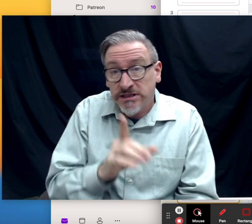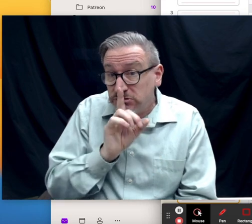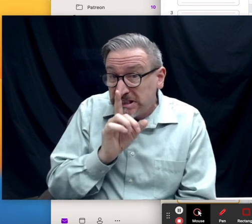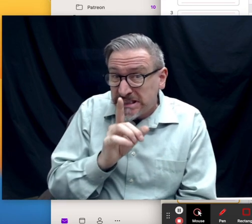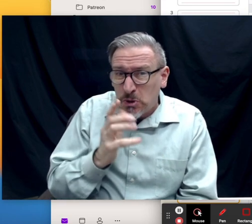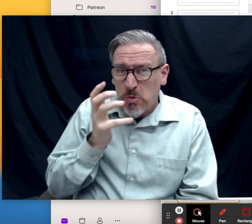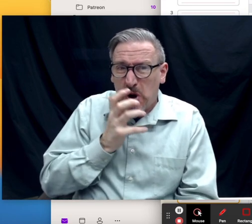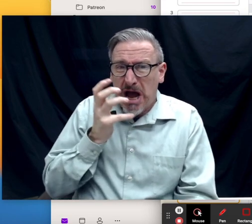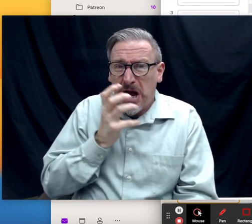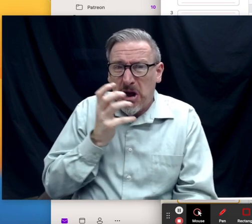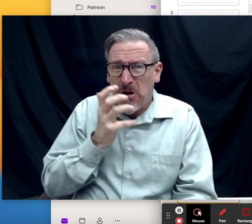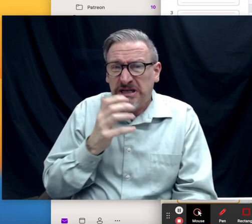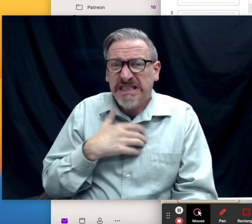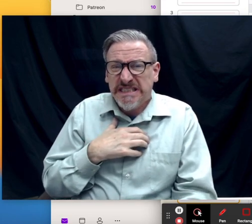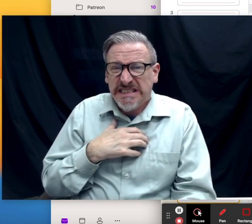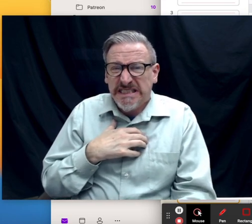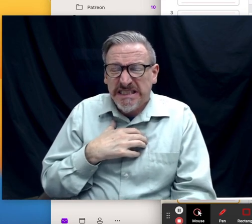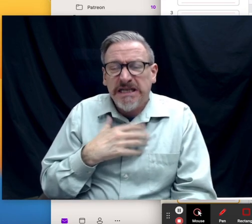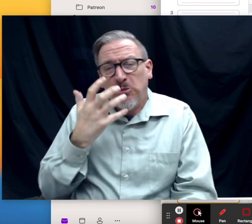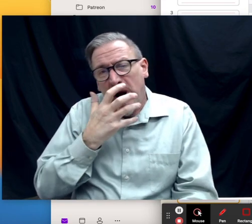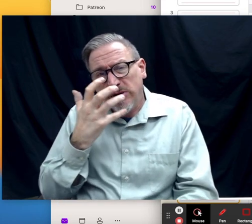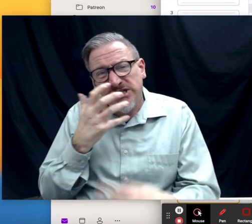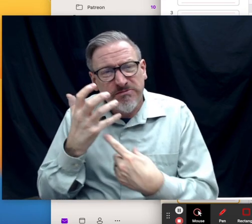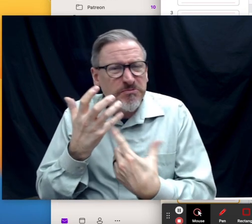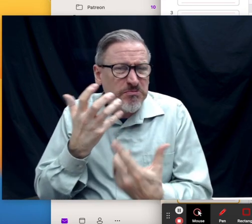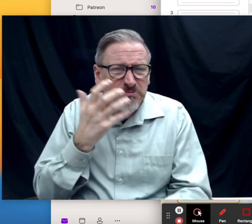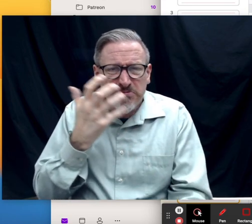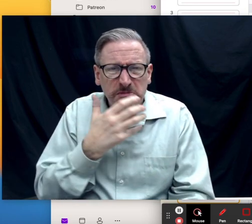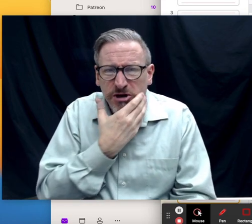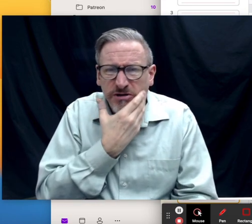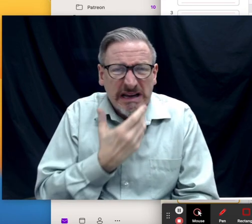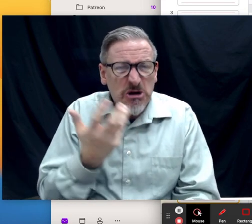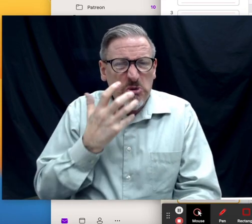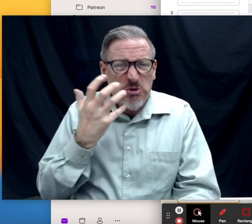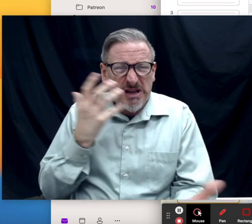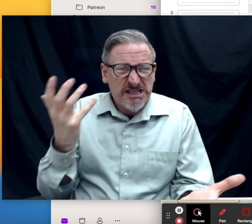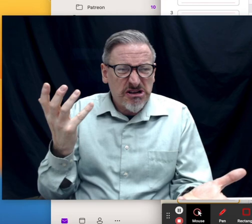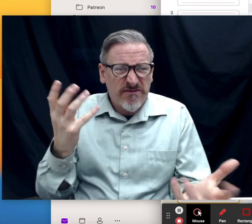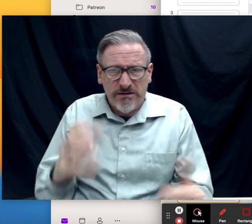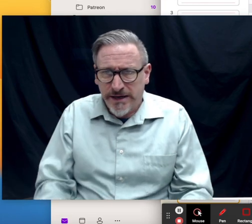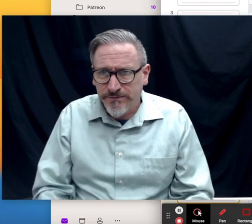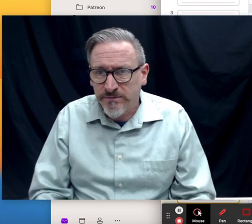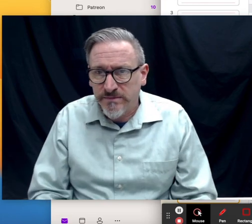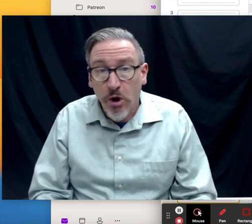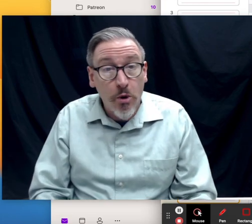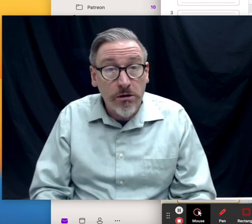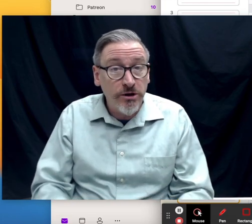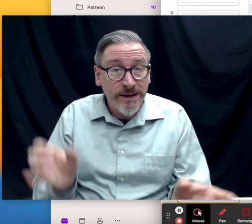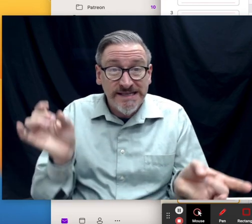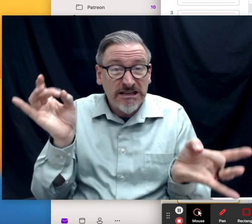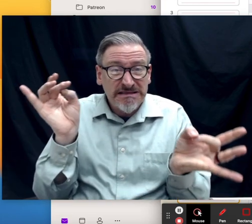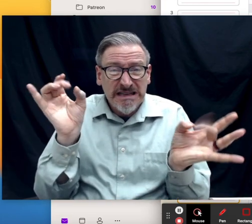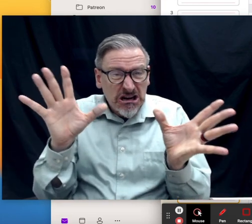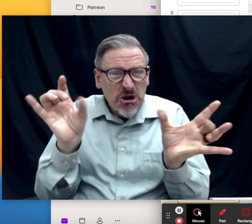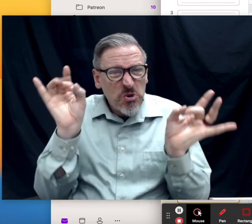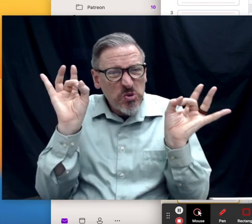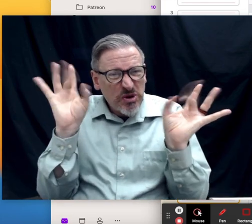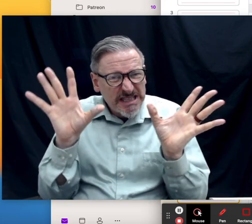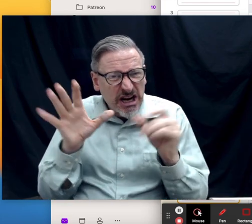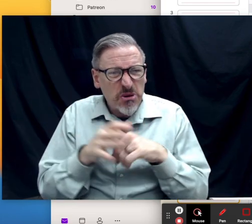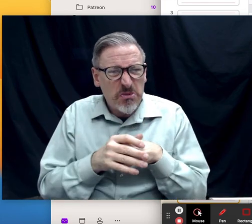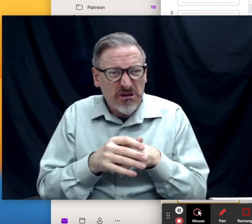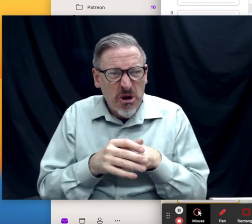times. Wow. Wow is well, good, like, oh, that's awful, right? Or you might see,